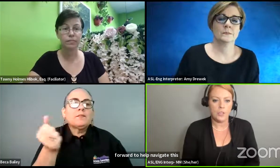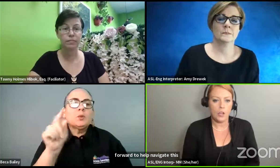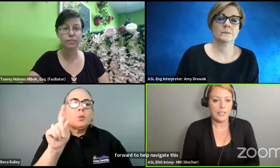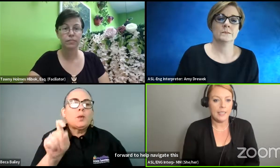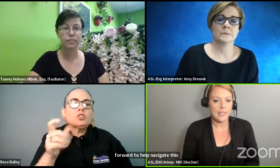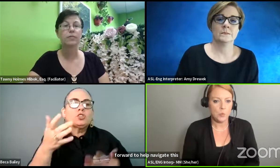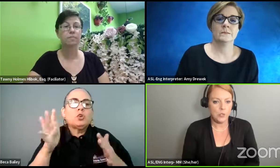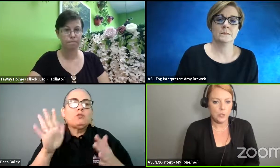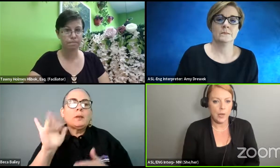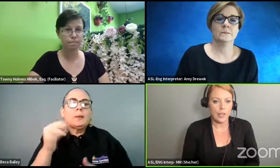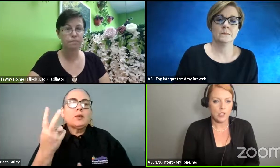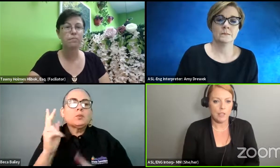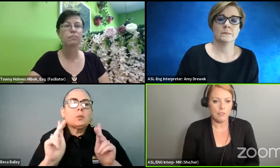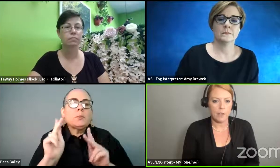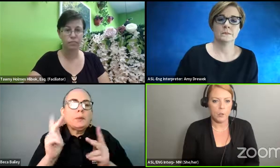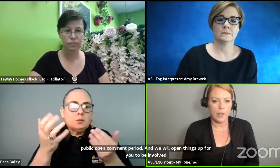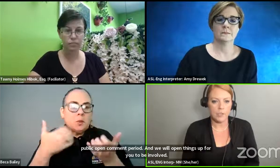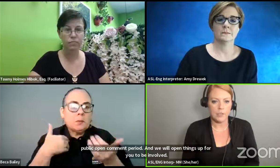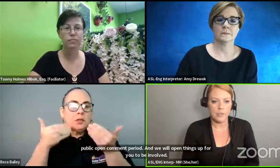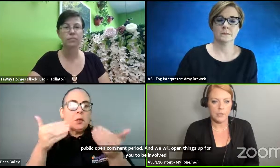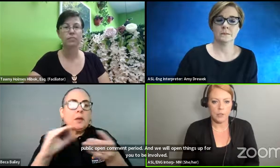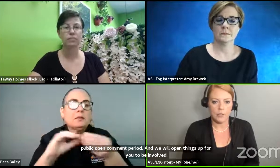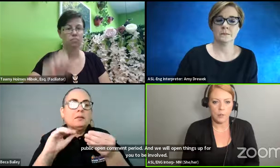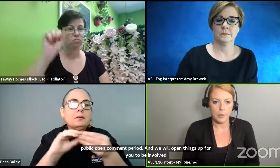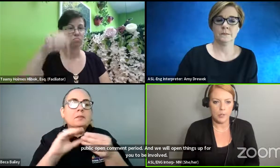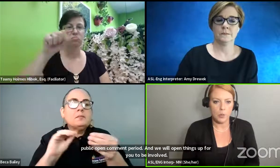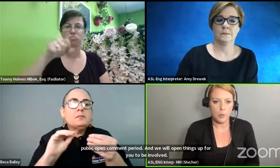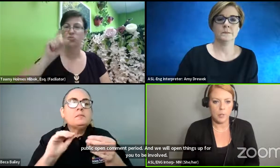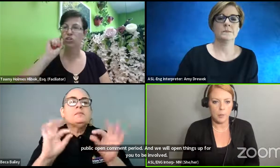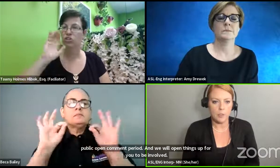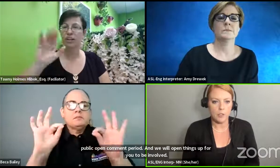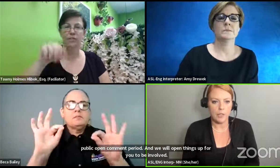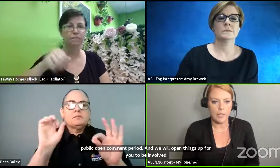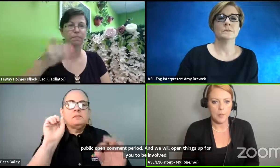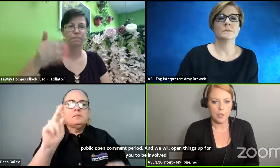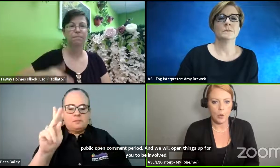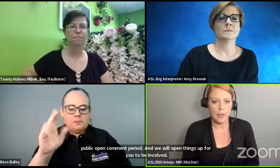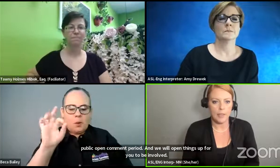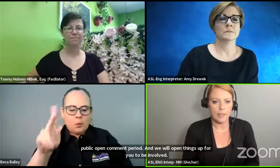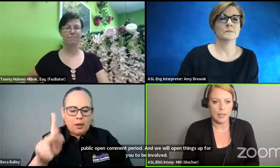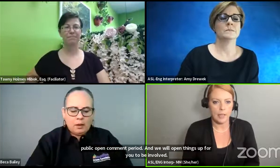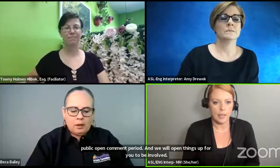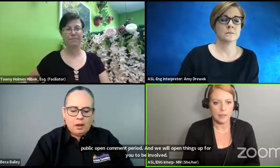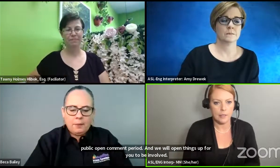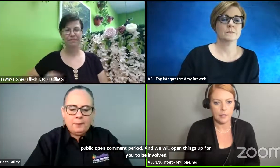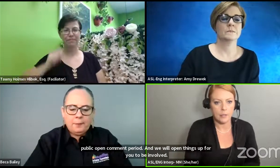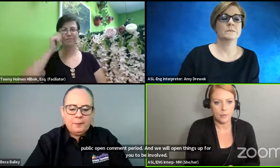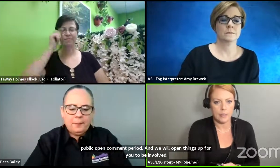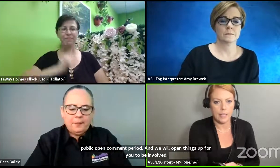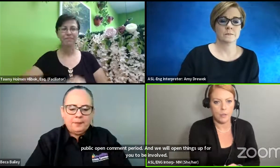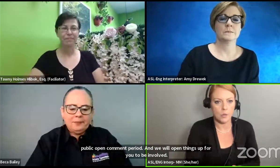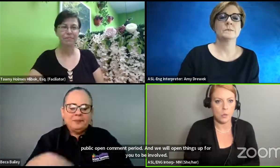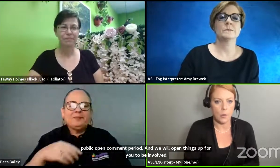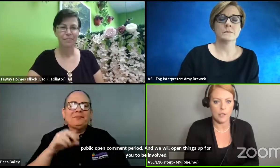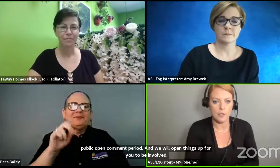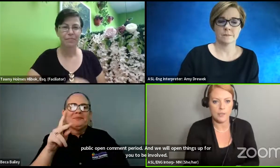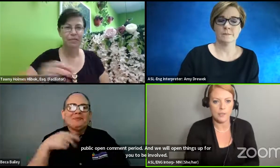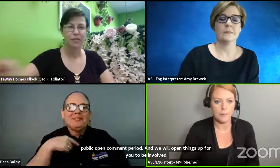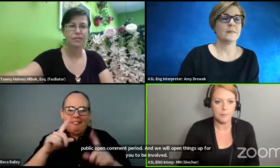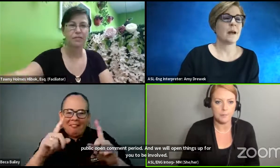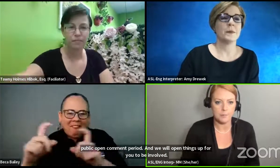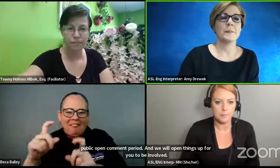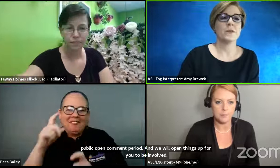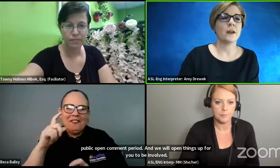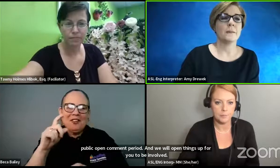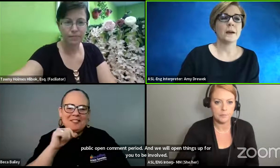Okay, Connie, yes, we do actually have a few questions already by 2 people. If you'd like me to go ahead and relay those